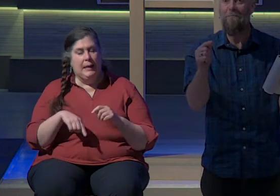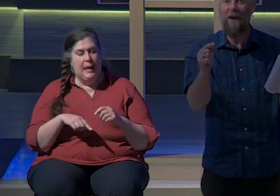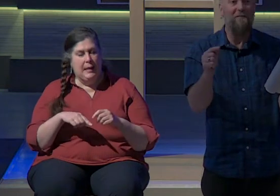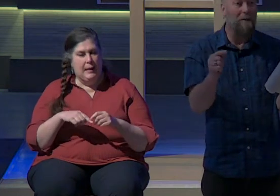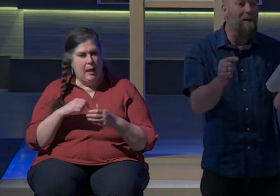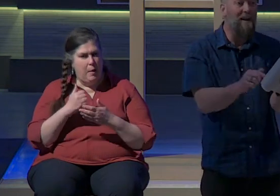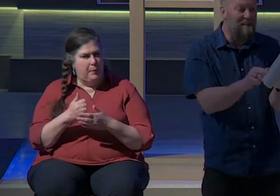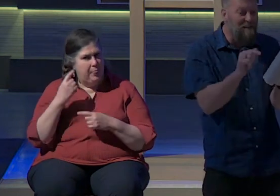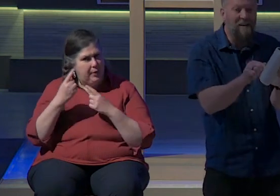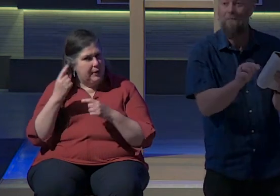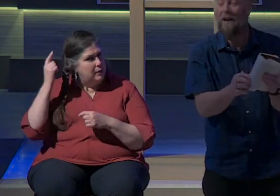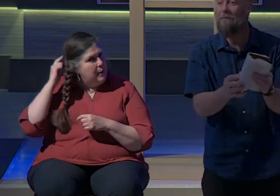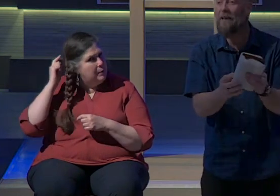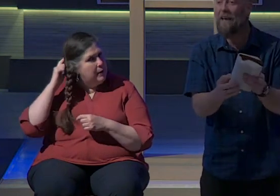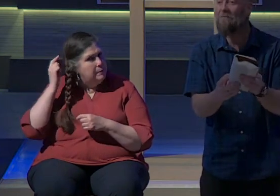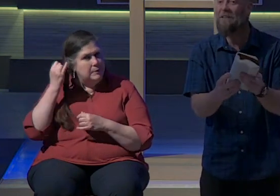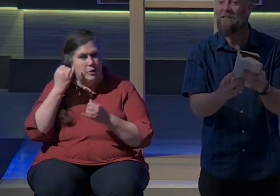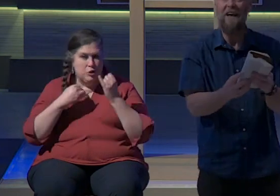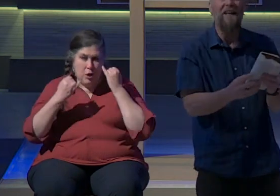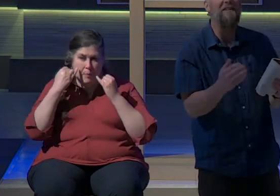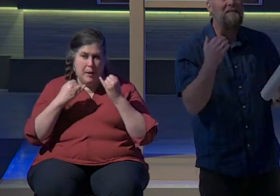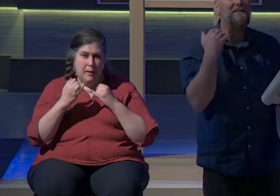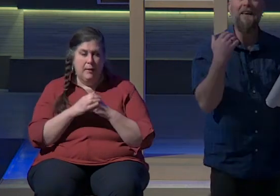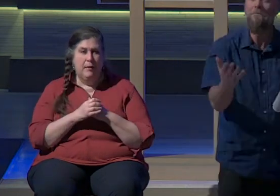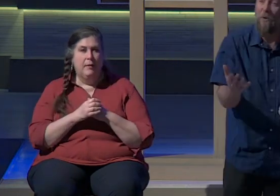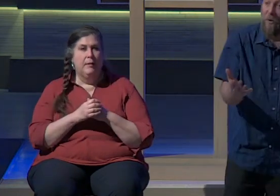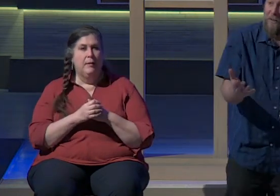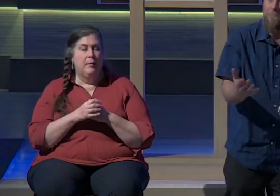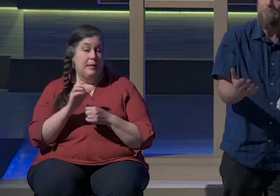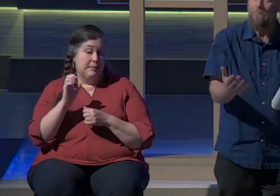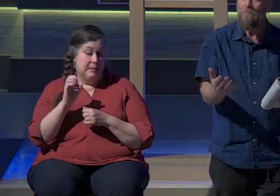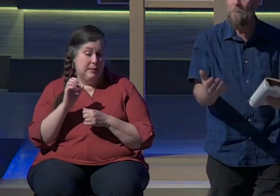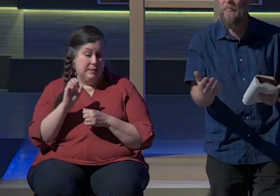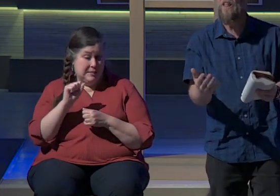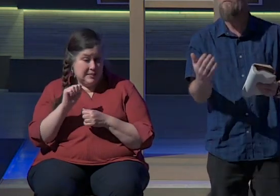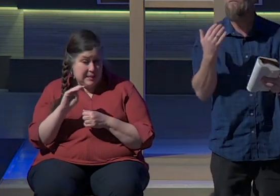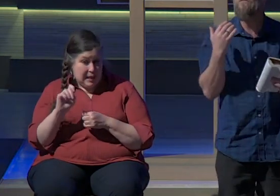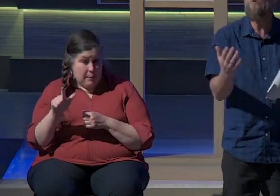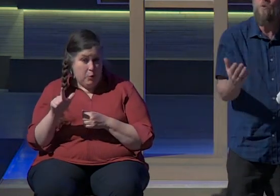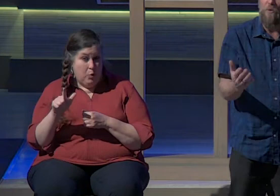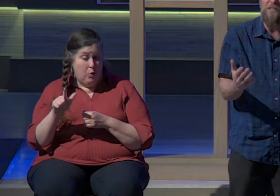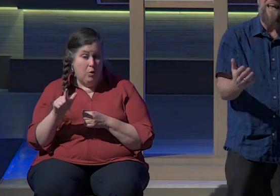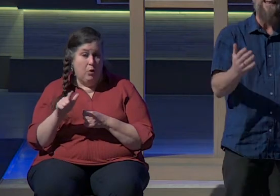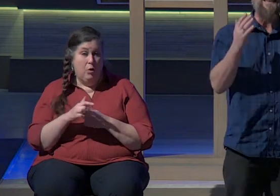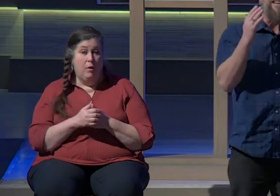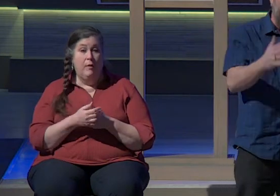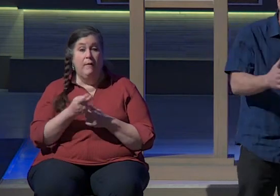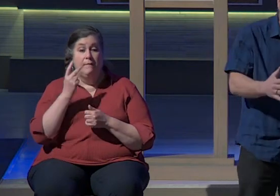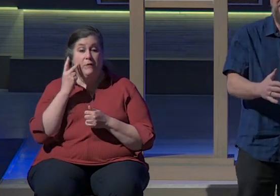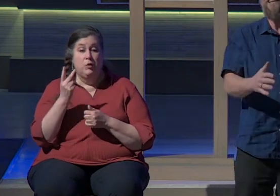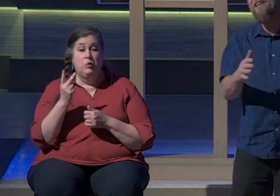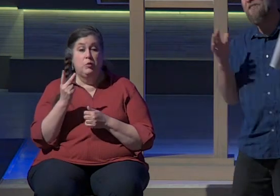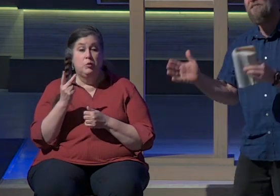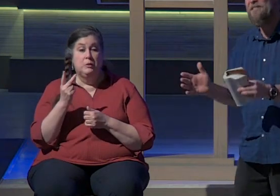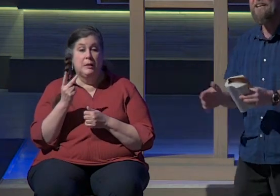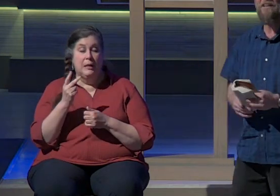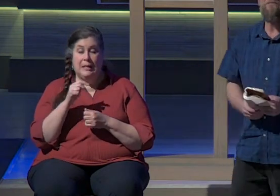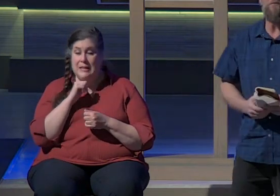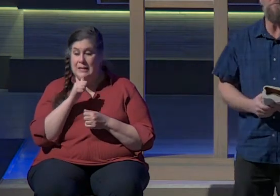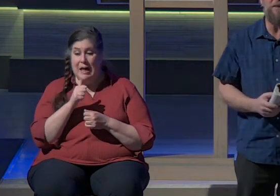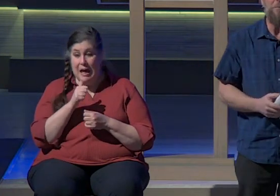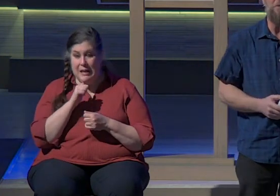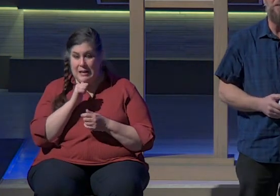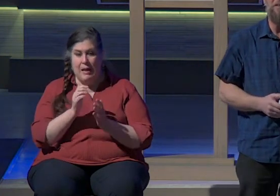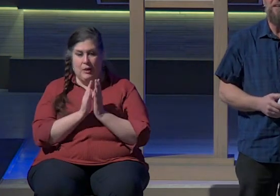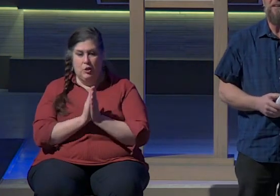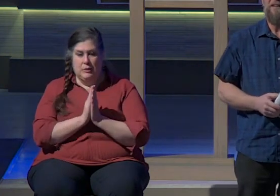think in the back of my mind, Jeremiah may have this, that Samuel views not interceding for